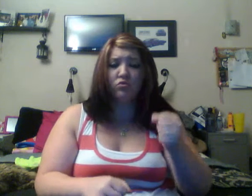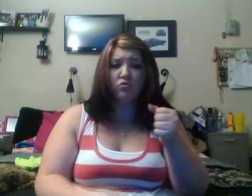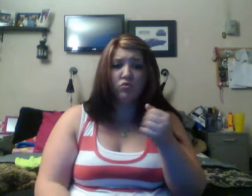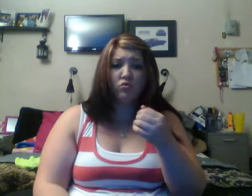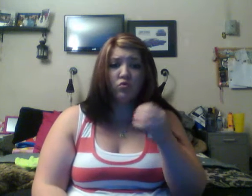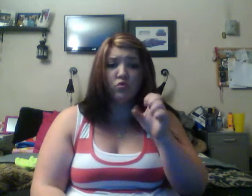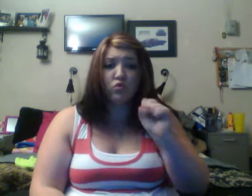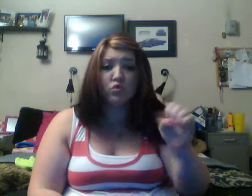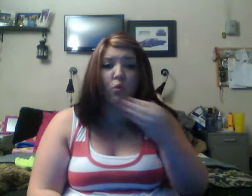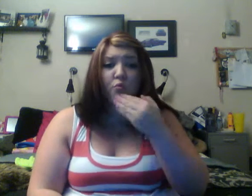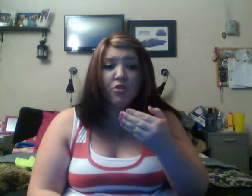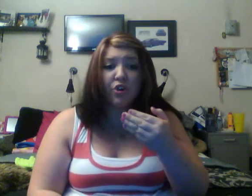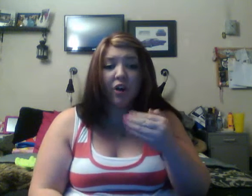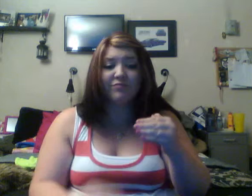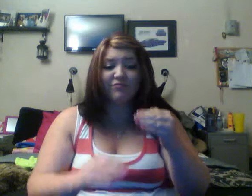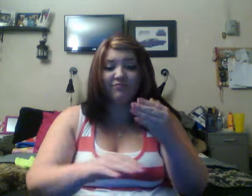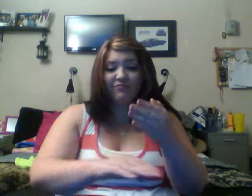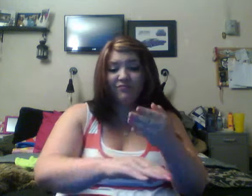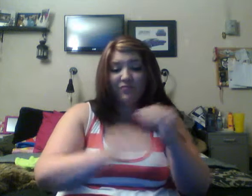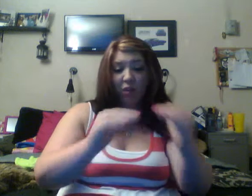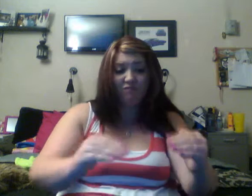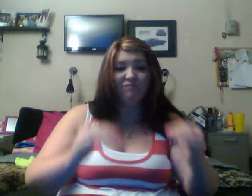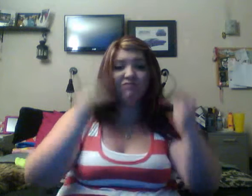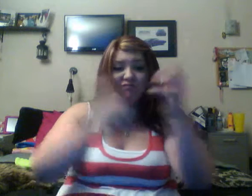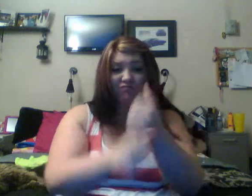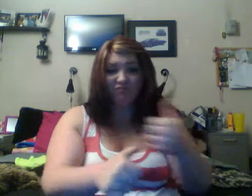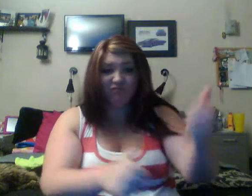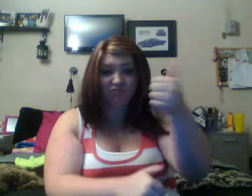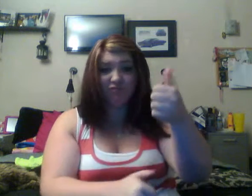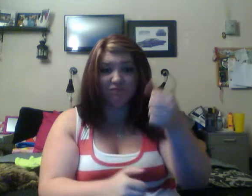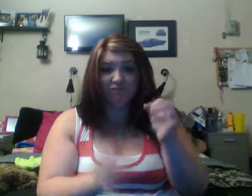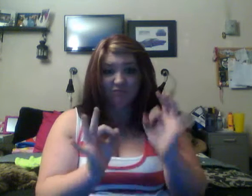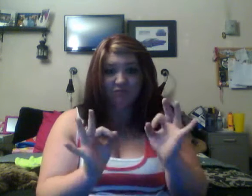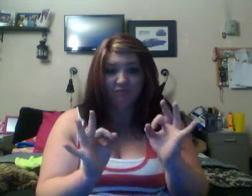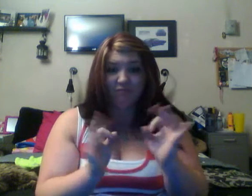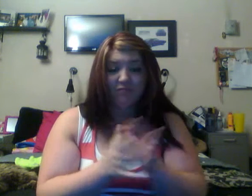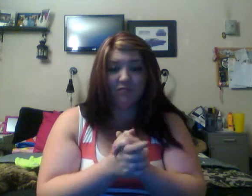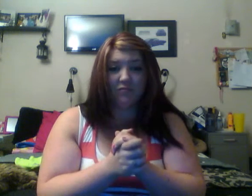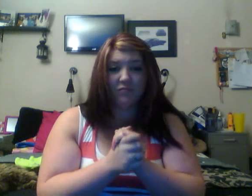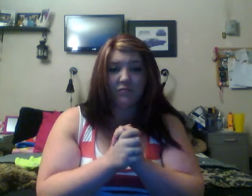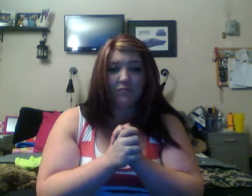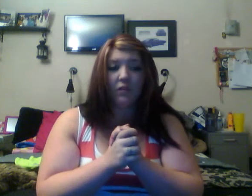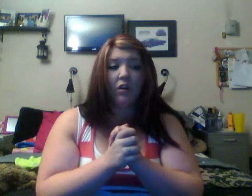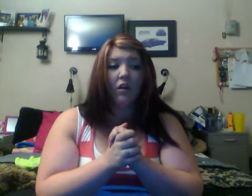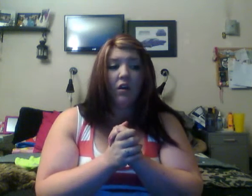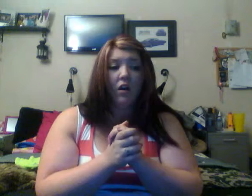Now he's moving up, you see. He's making good money, but he's moving up politically. During these years, he also found a wife. He looked